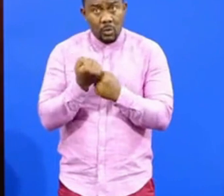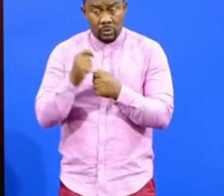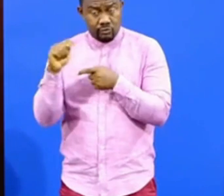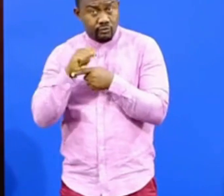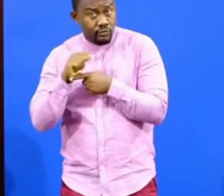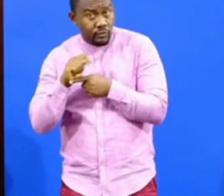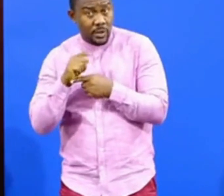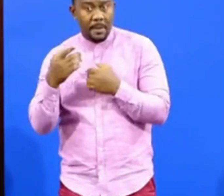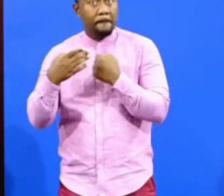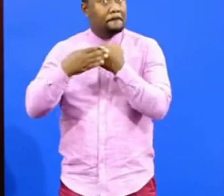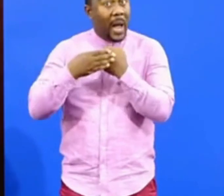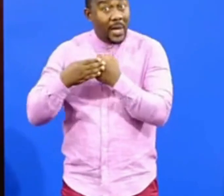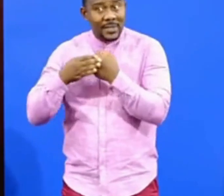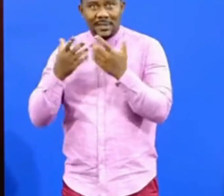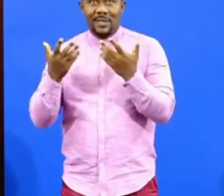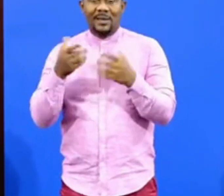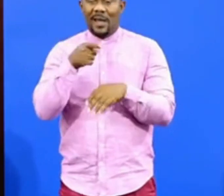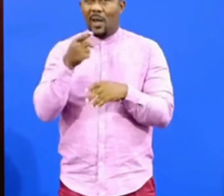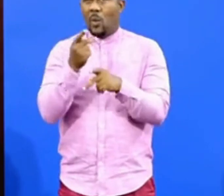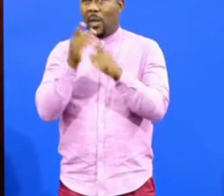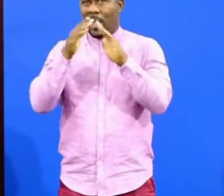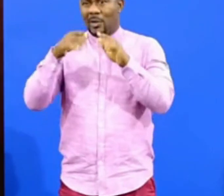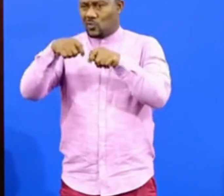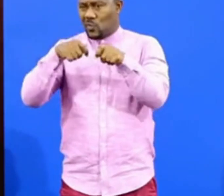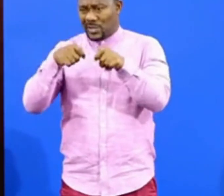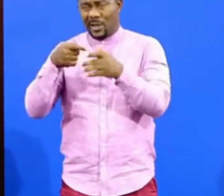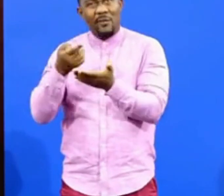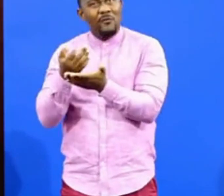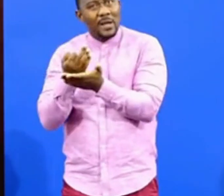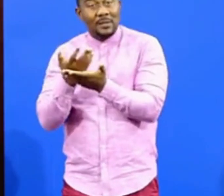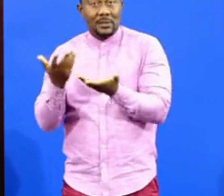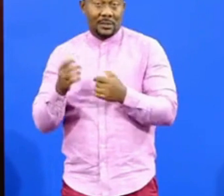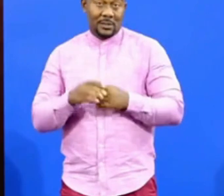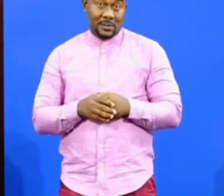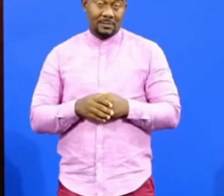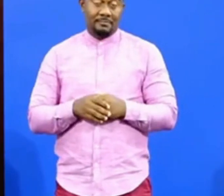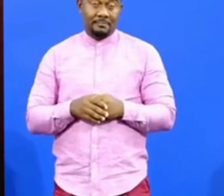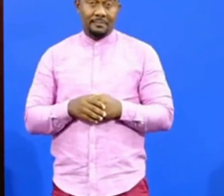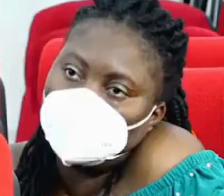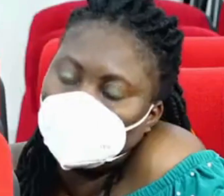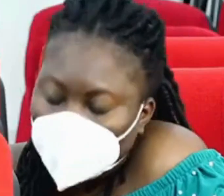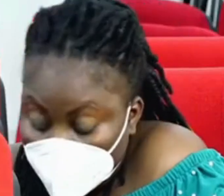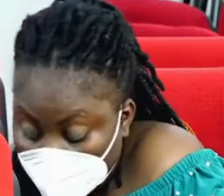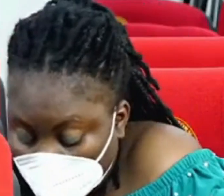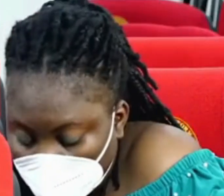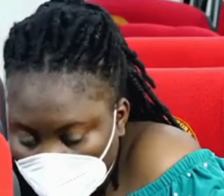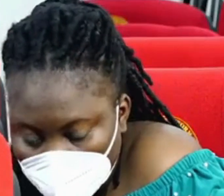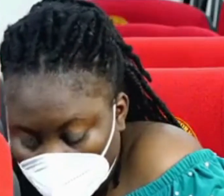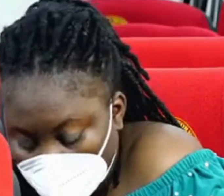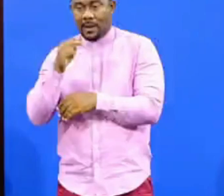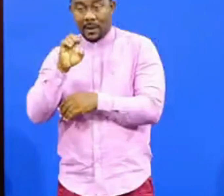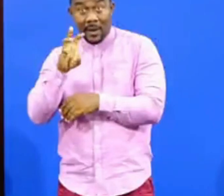financial institutions when it comes to warehouse receipt financing. We've worked with UNIDO. They've been helping to train cashew actors so that we